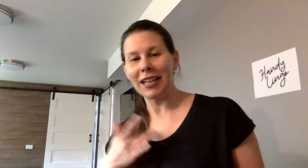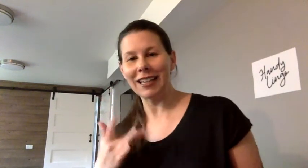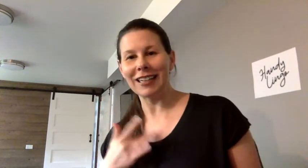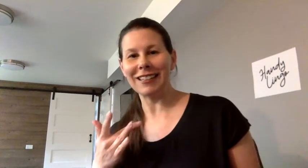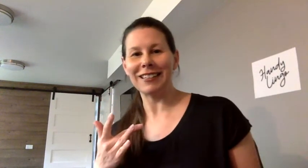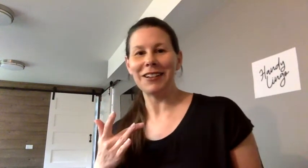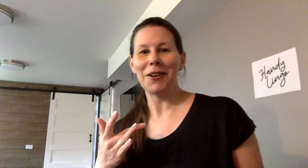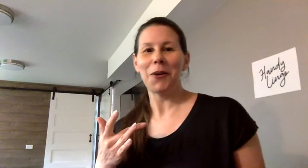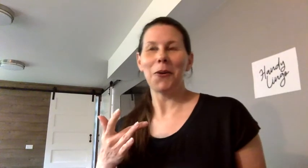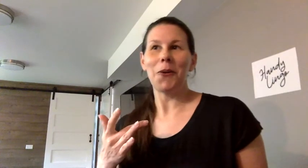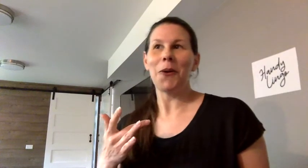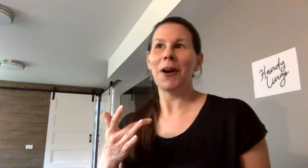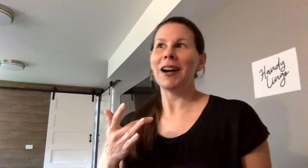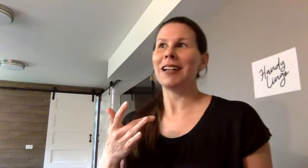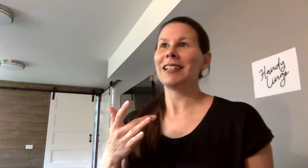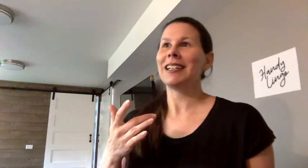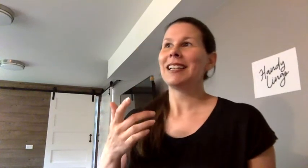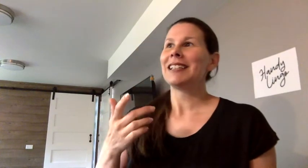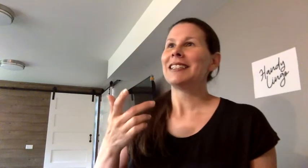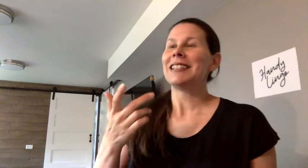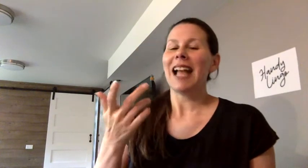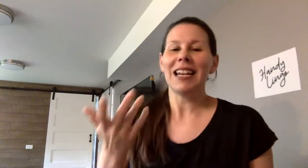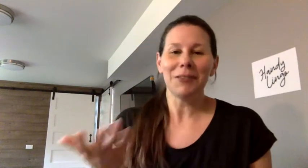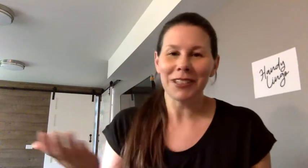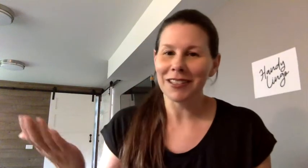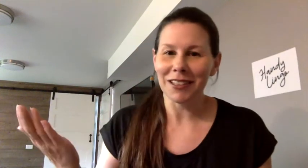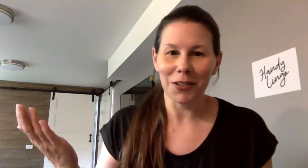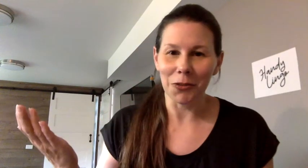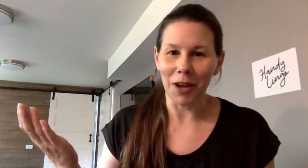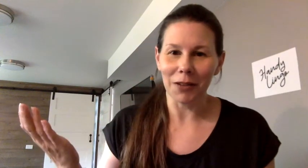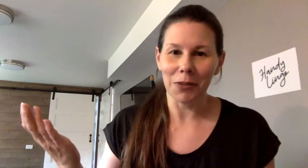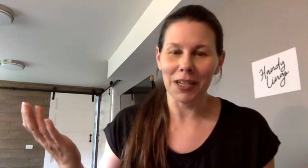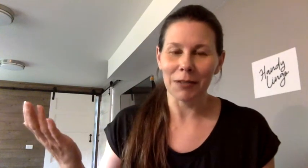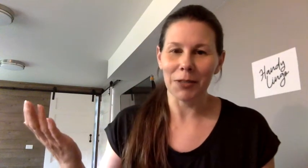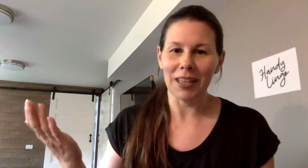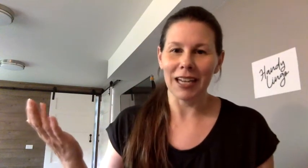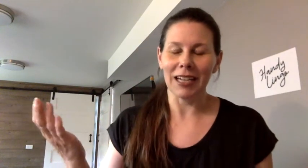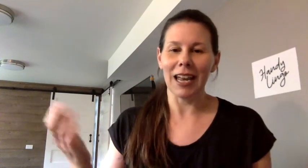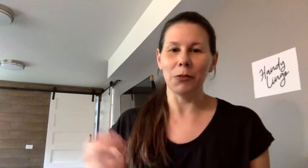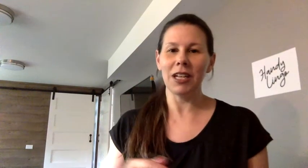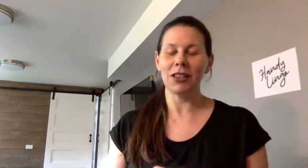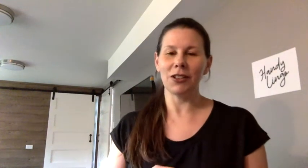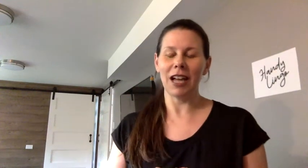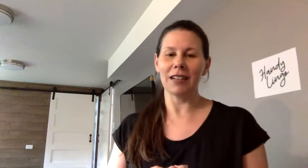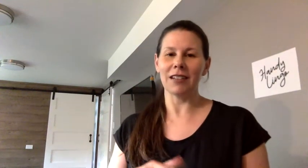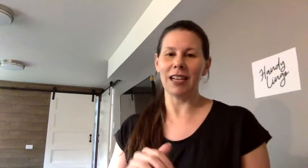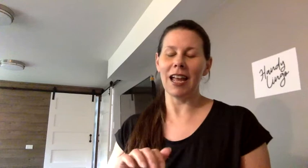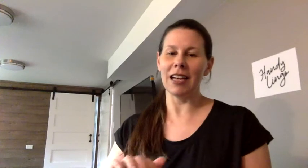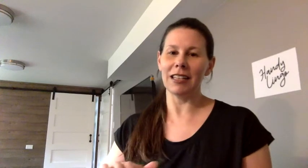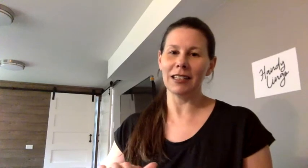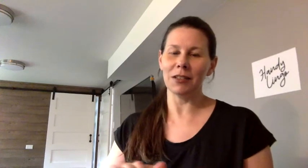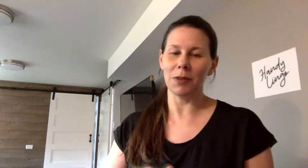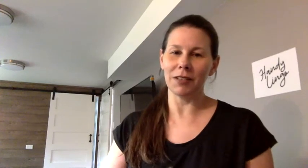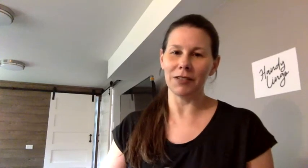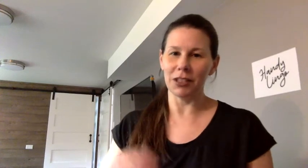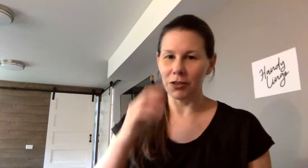it, or any reason that you want. We can put that in, and we can learn how to sign anything that's relevant in your life.